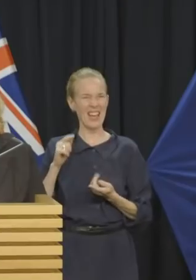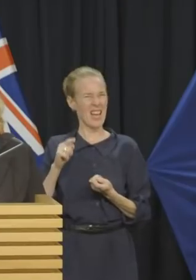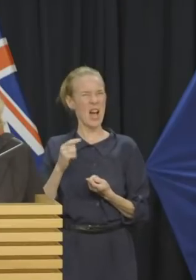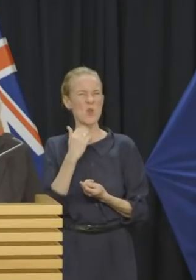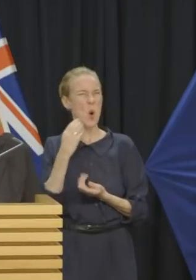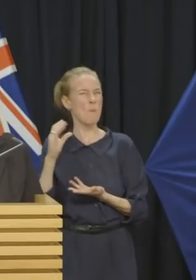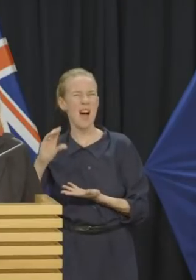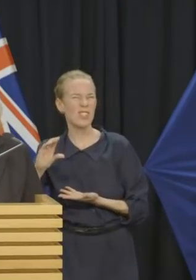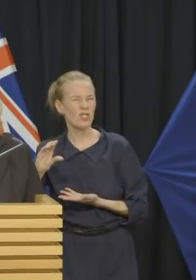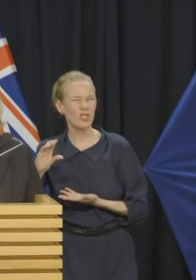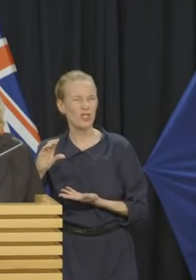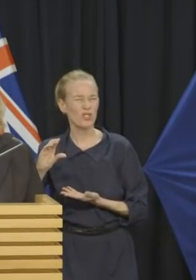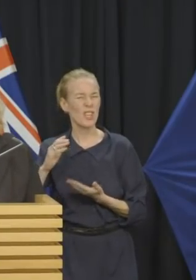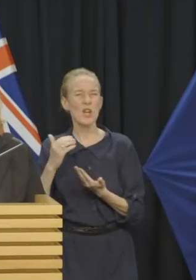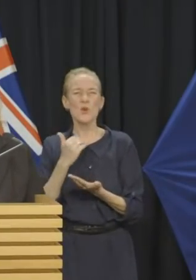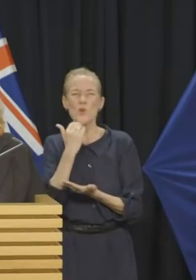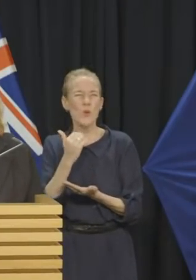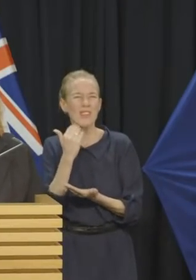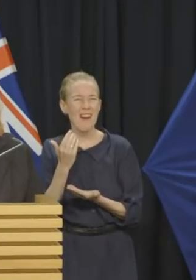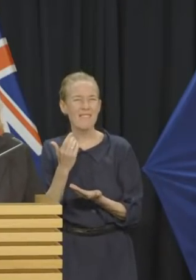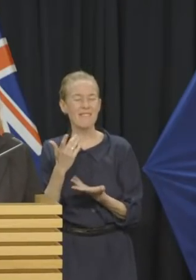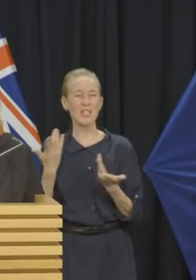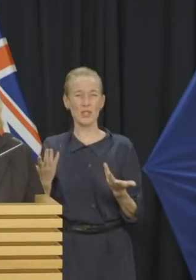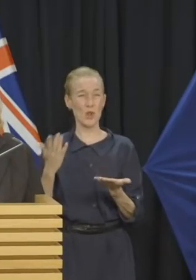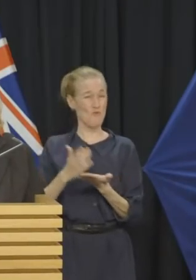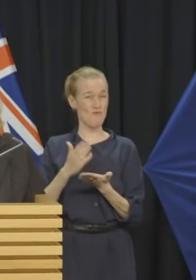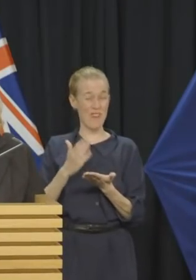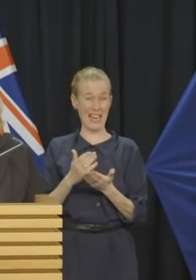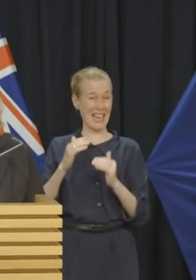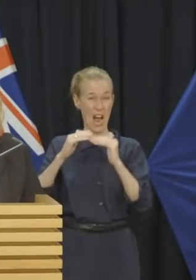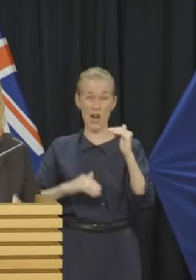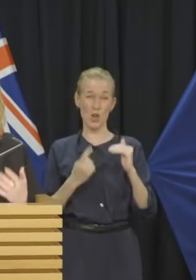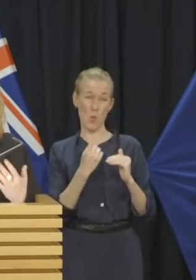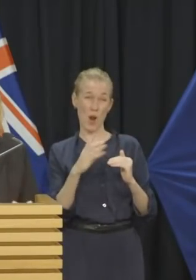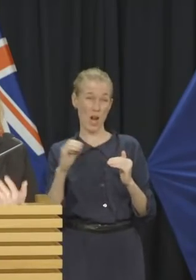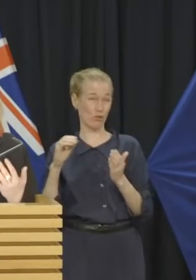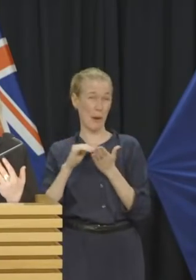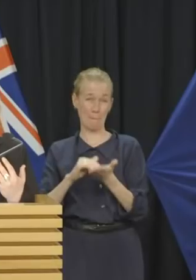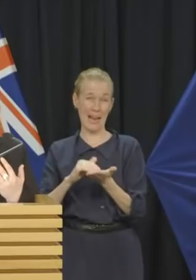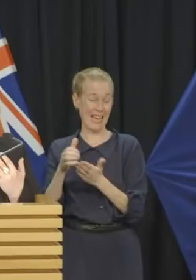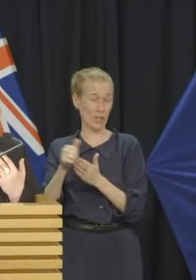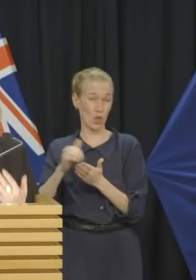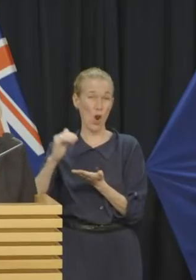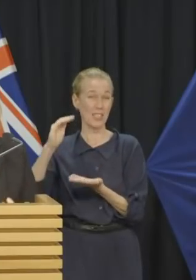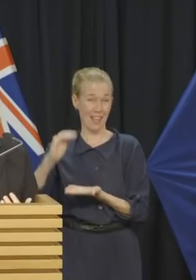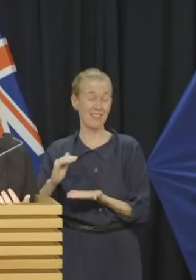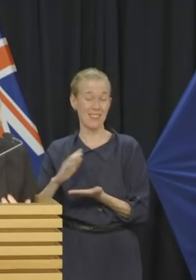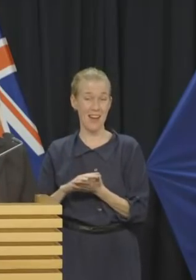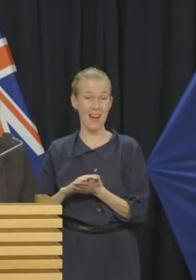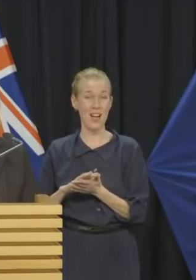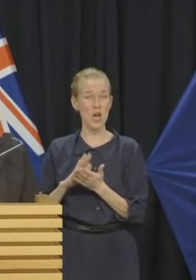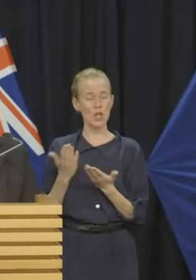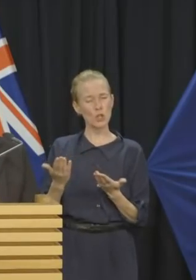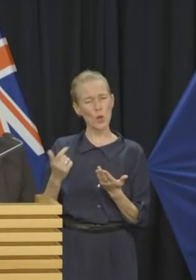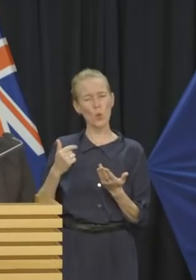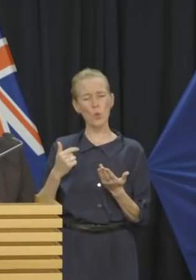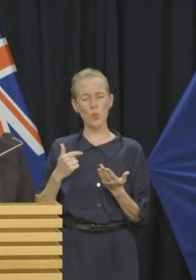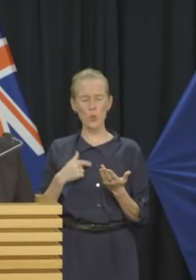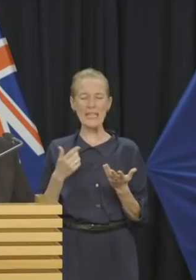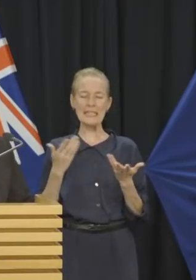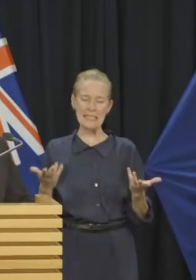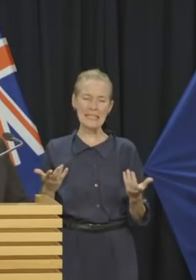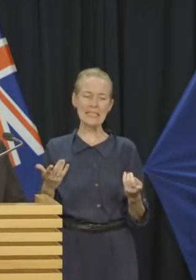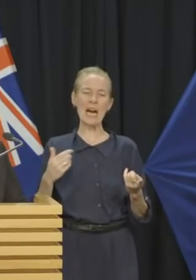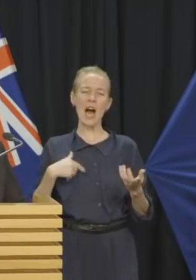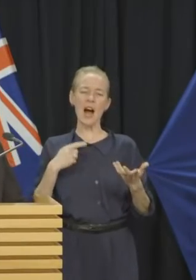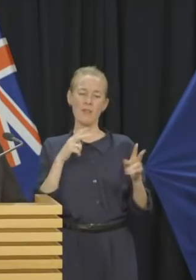we'd actually only be looking at collecting less than $100 million over it. So it was a range of looking at the operational practicalities and the